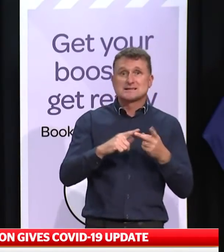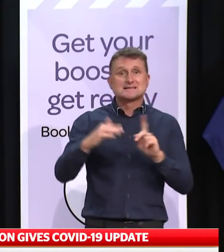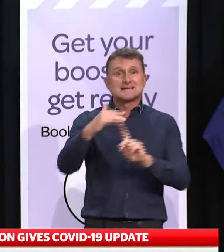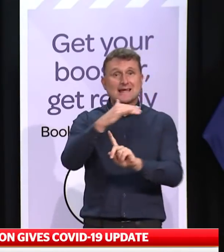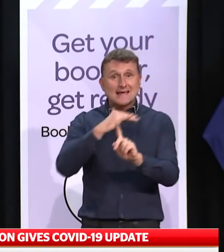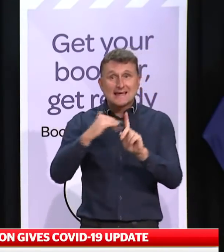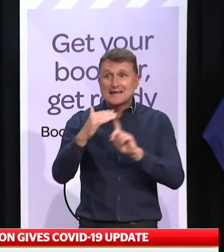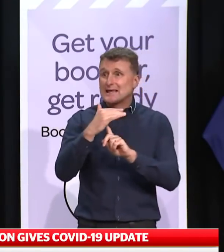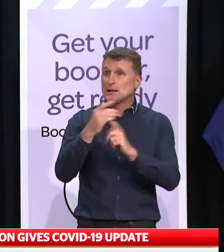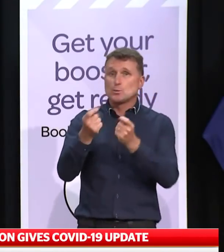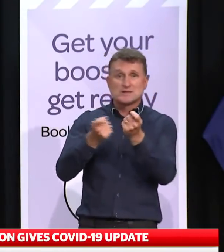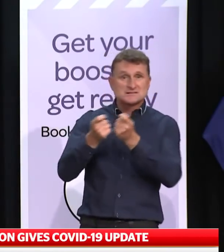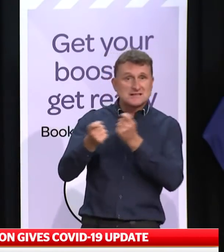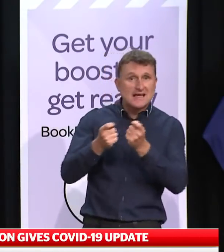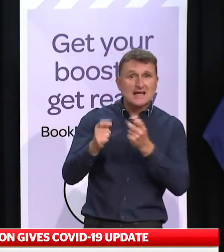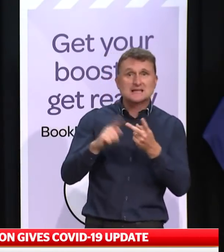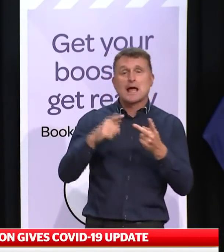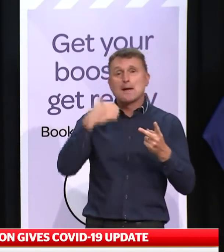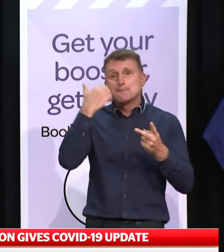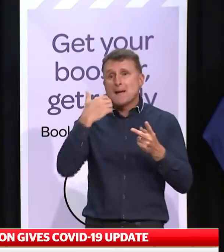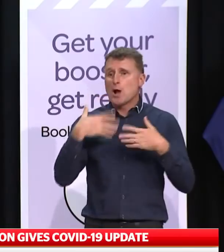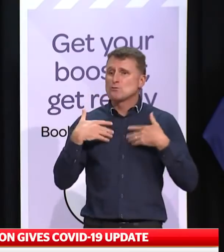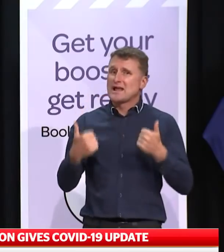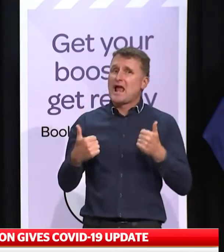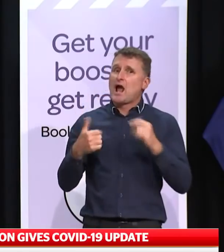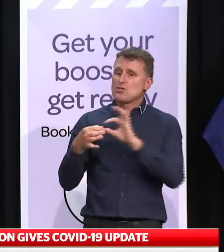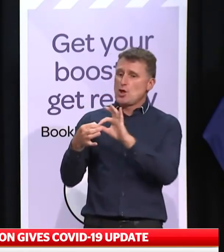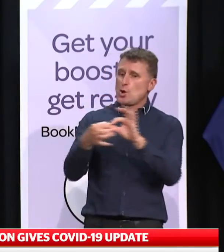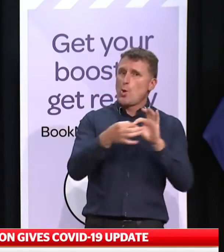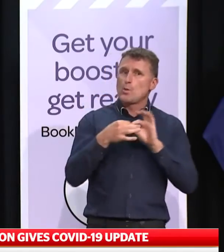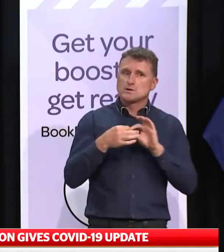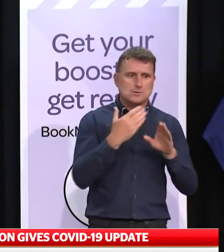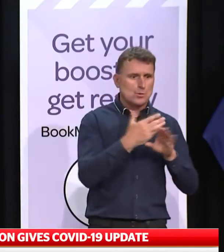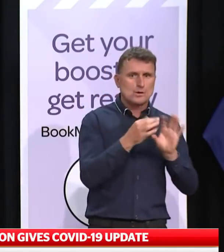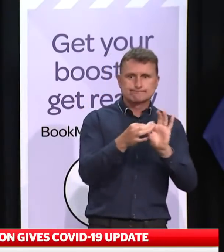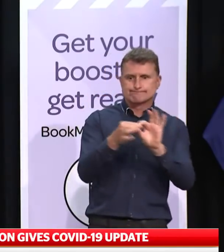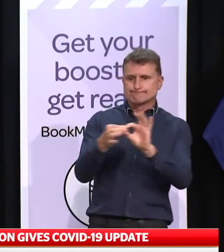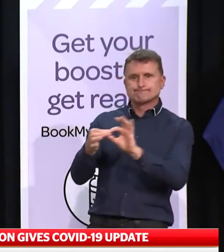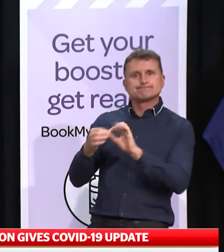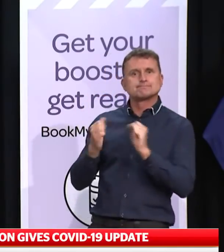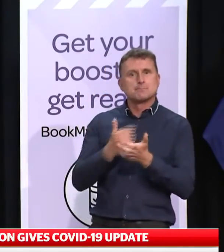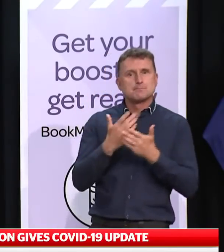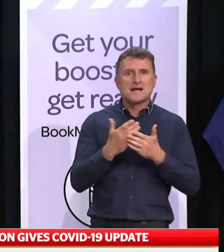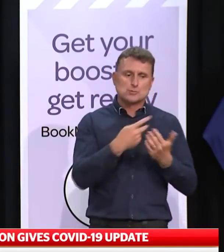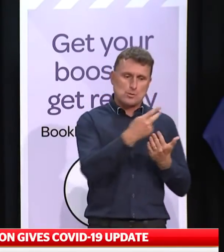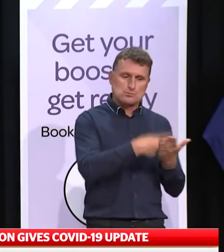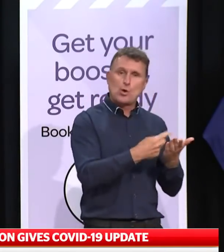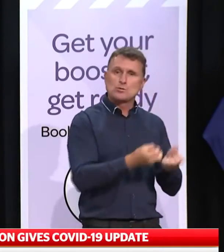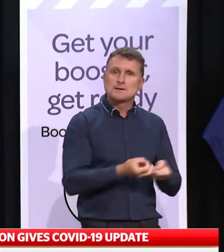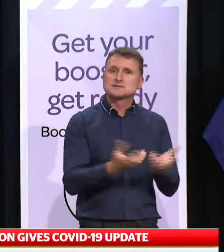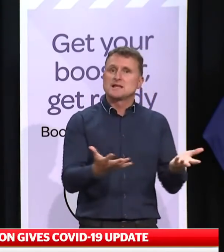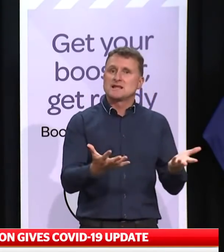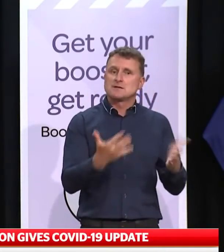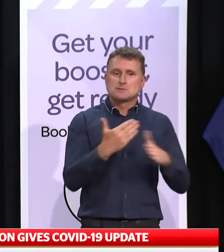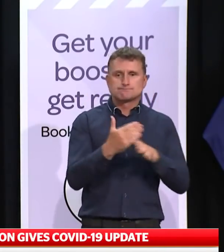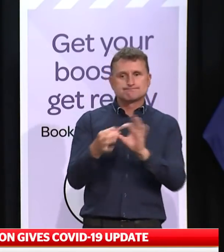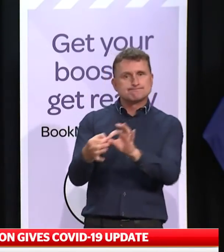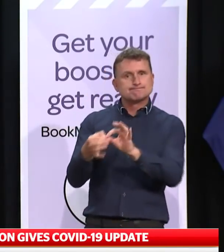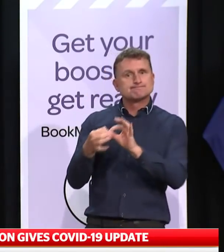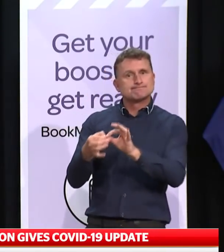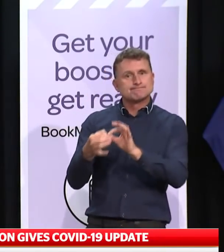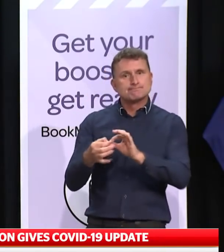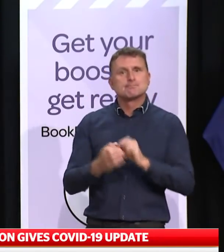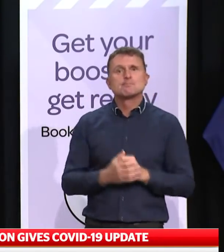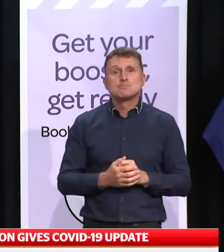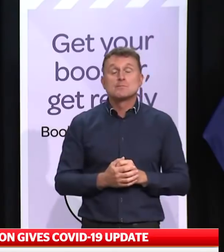the National Māori Health Coalition to design the way in which that program is rolling out. And so I think over time you will